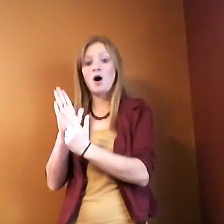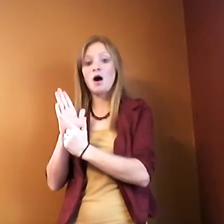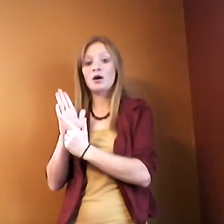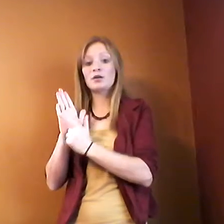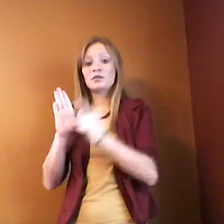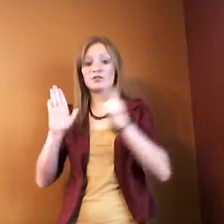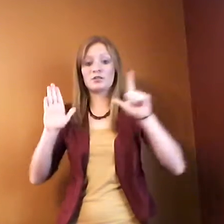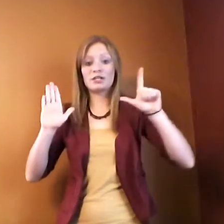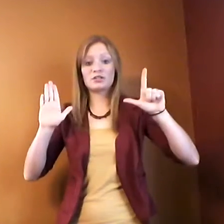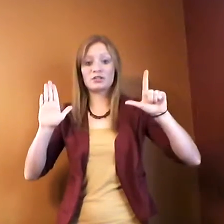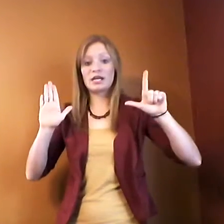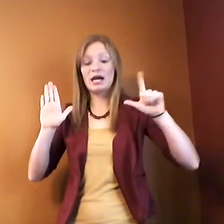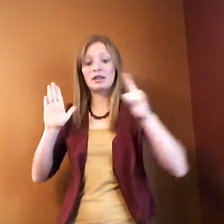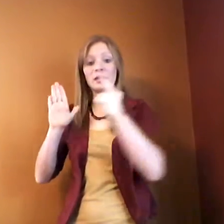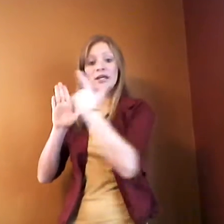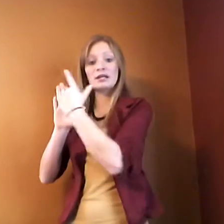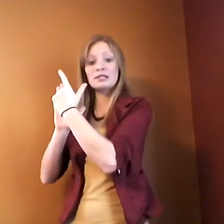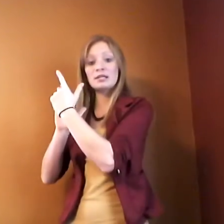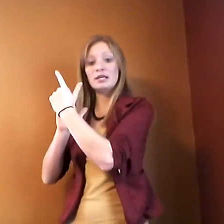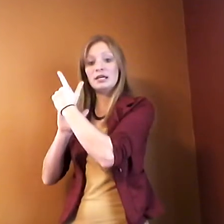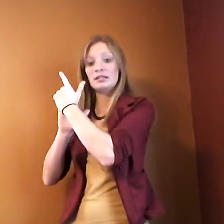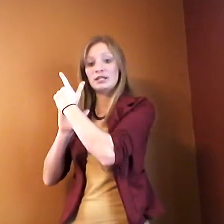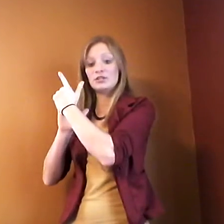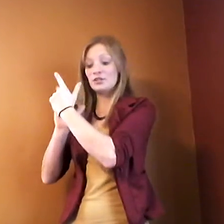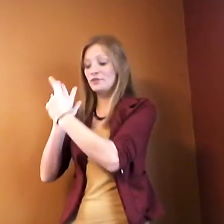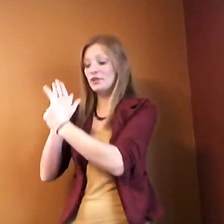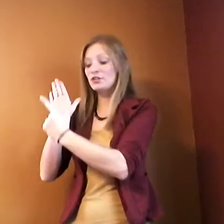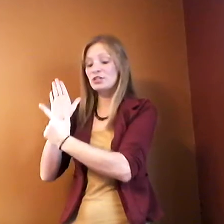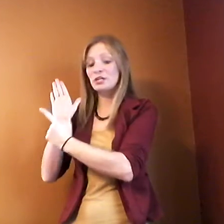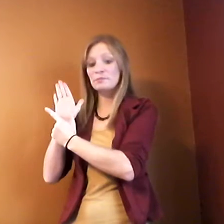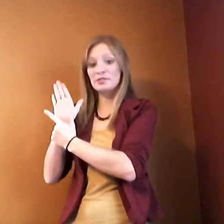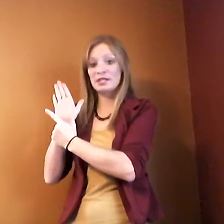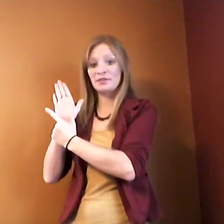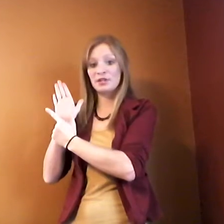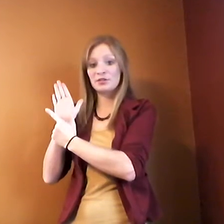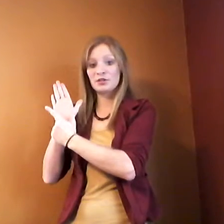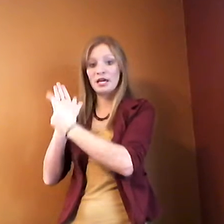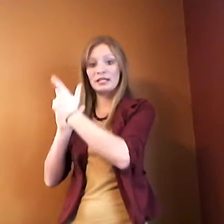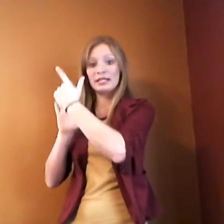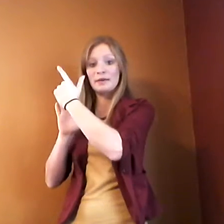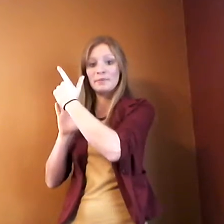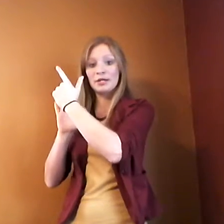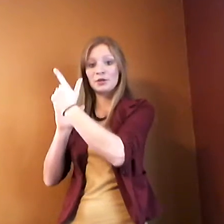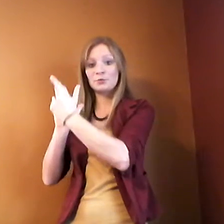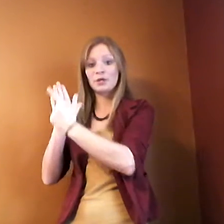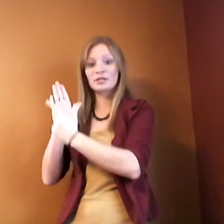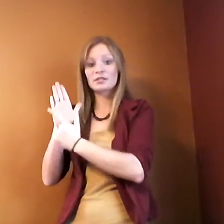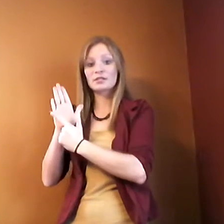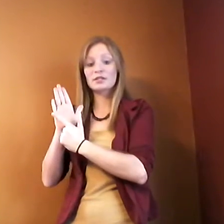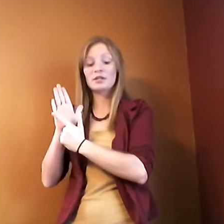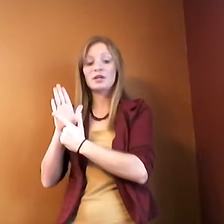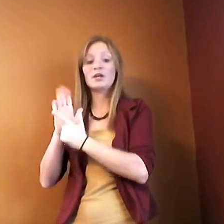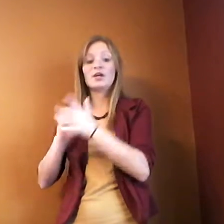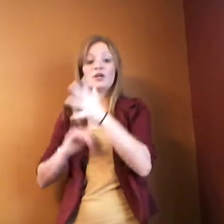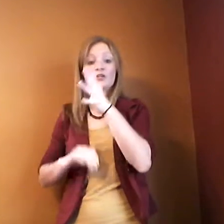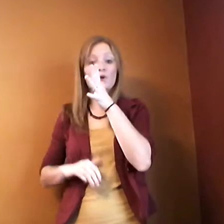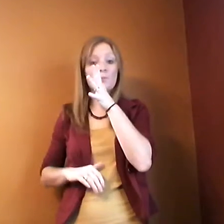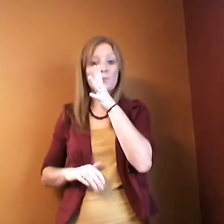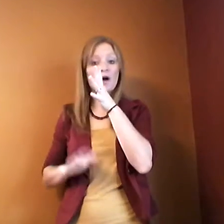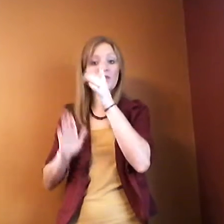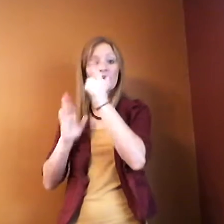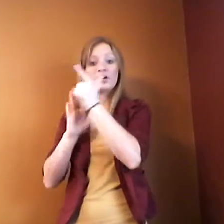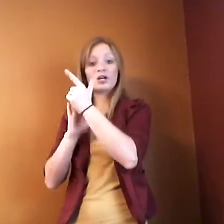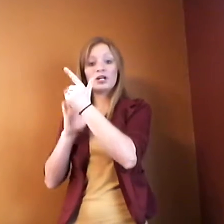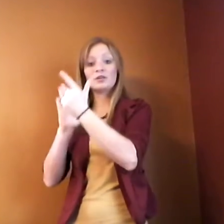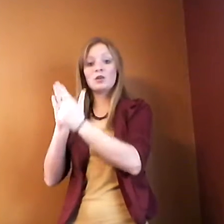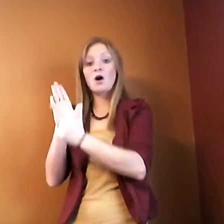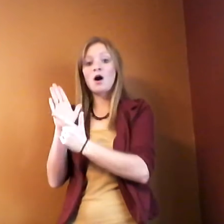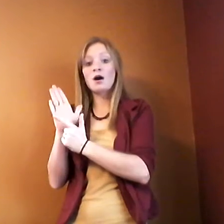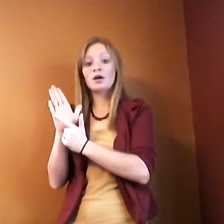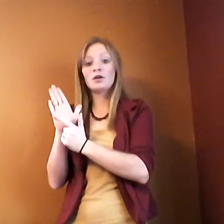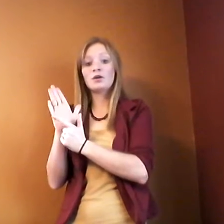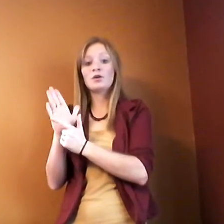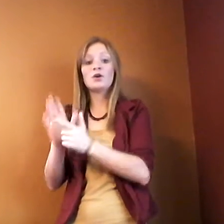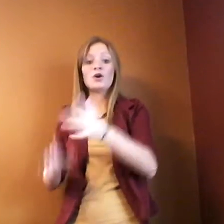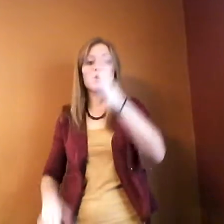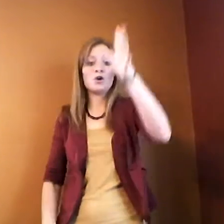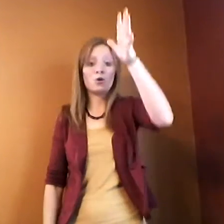mother-in-law, so that's just the L hand, touches fingertips, and then you're kind of down by your wrist. So mother-in-law